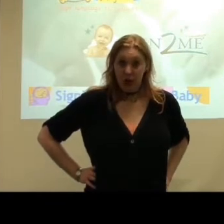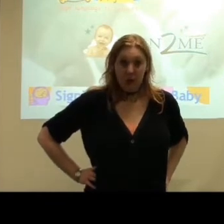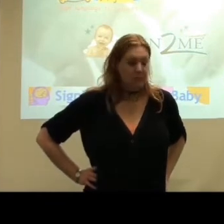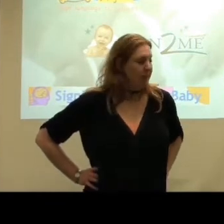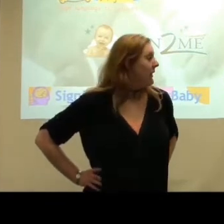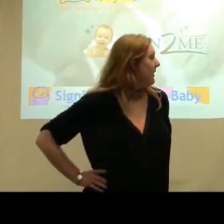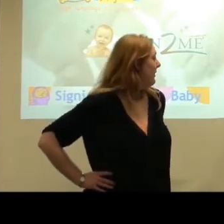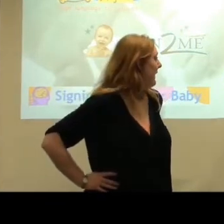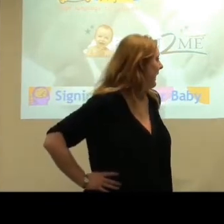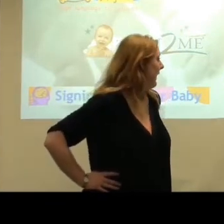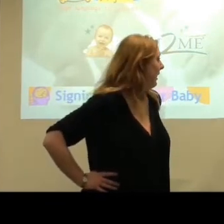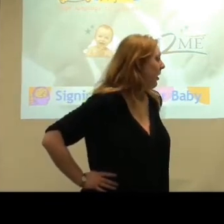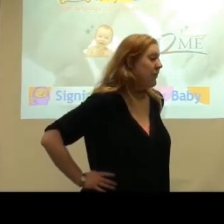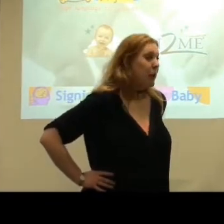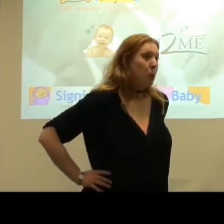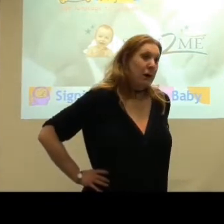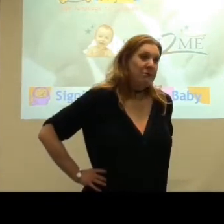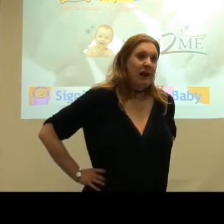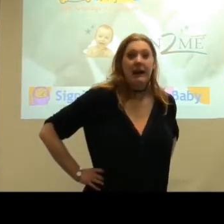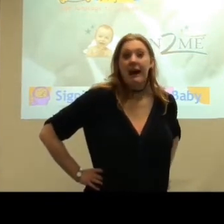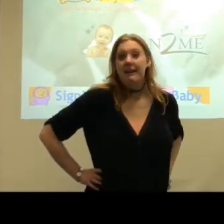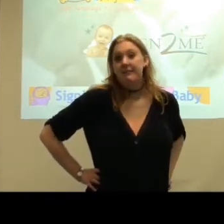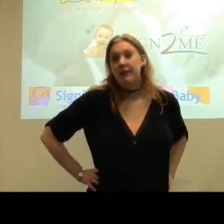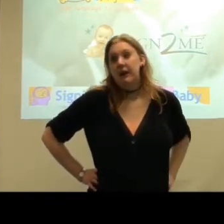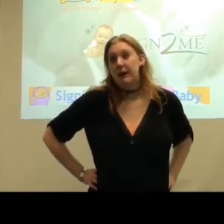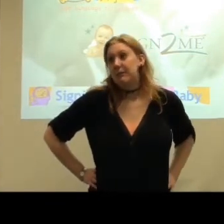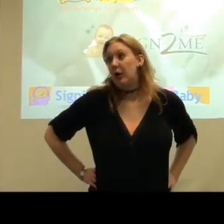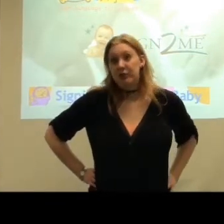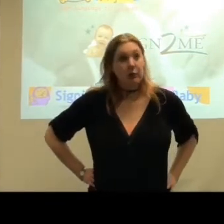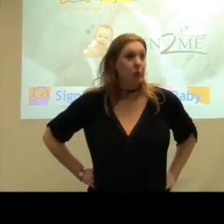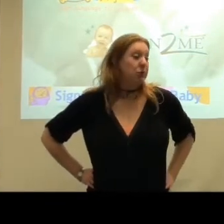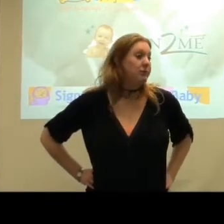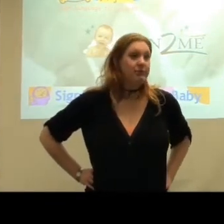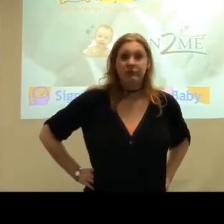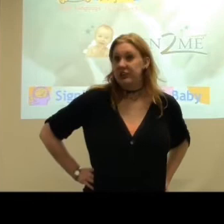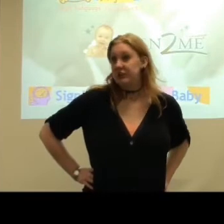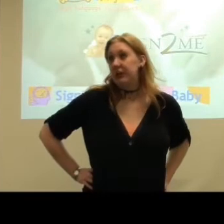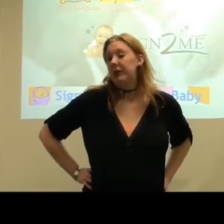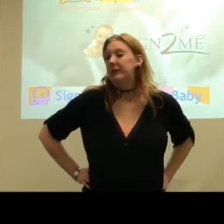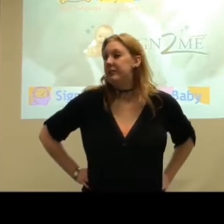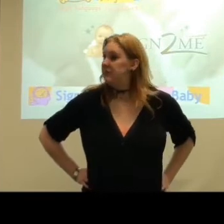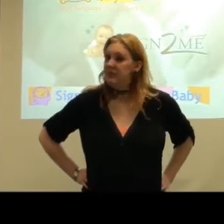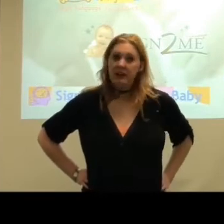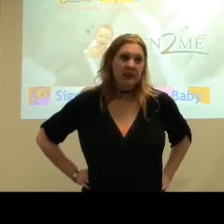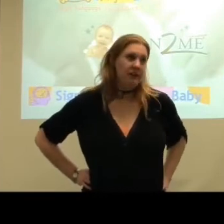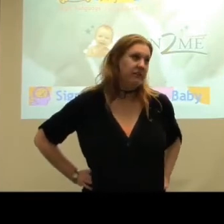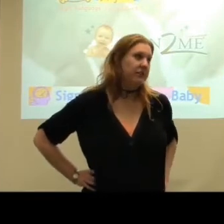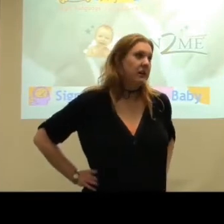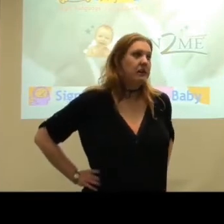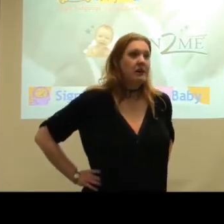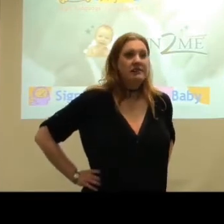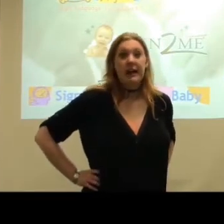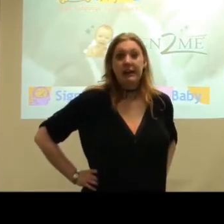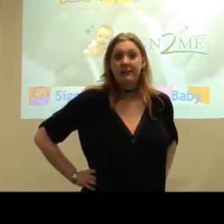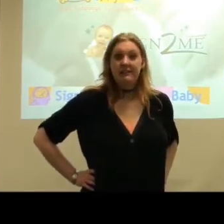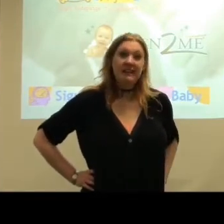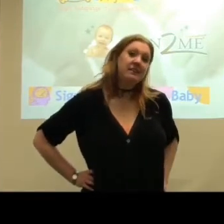along. They, on their website, have also dictionaries, DVDs, sing,